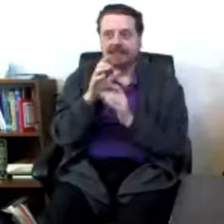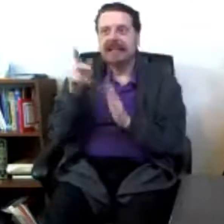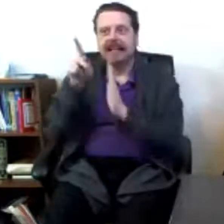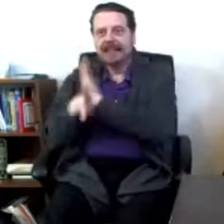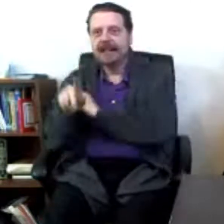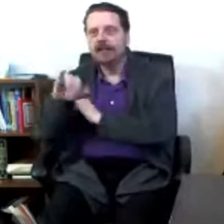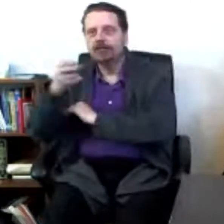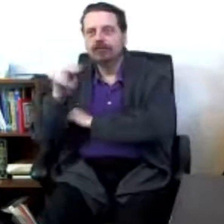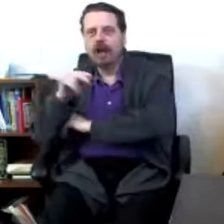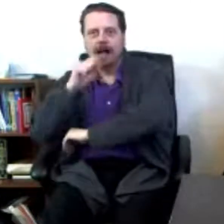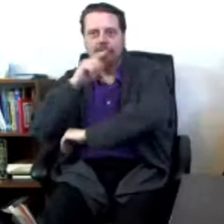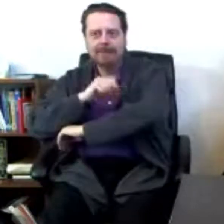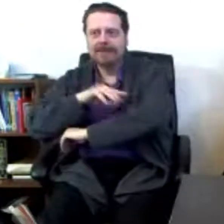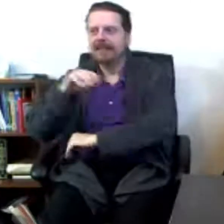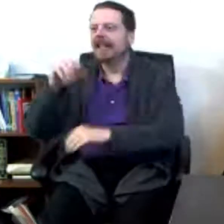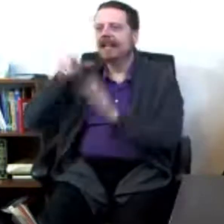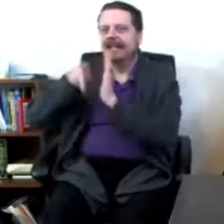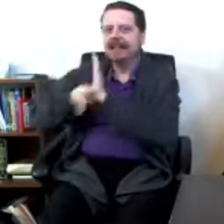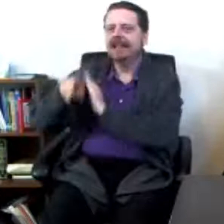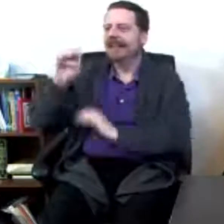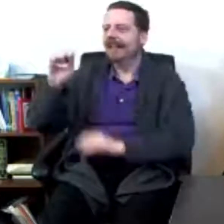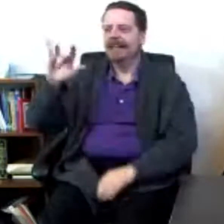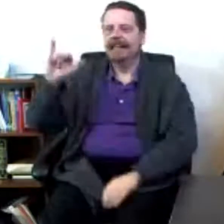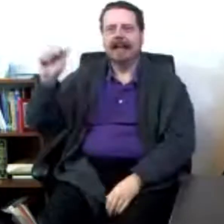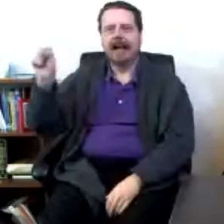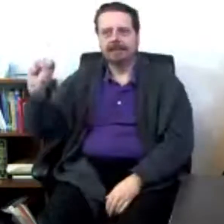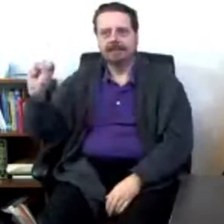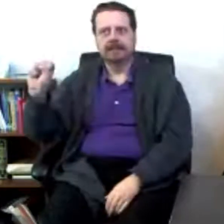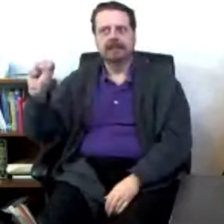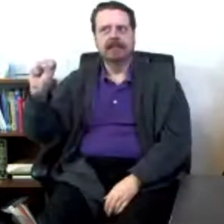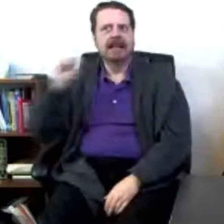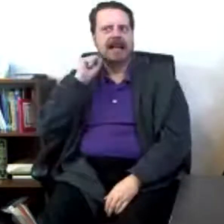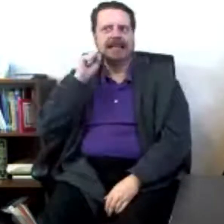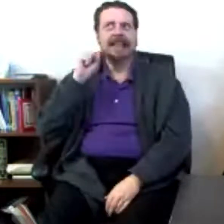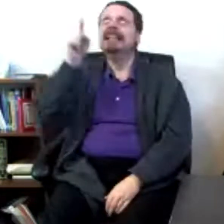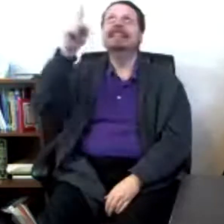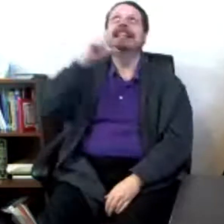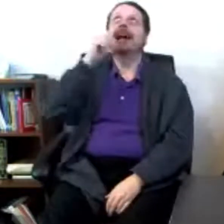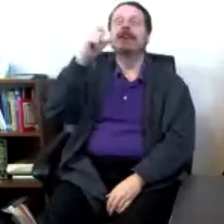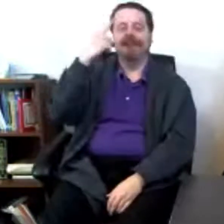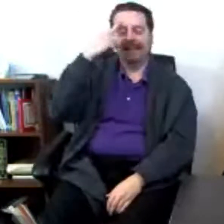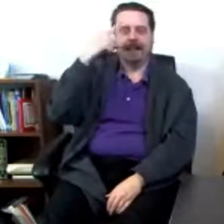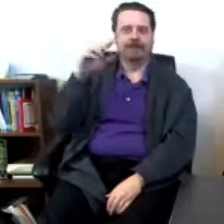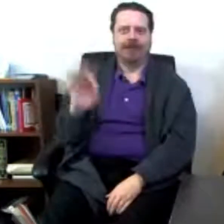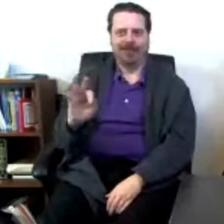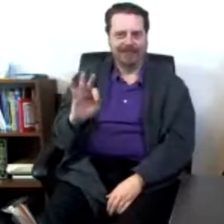Baptist, killing Elias is not going to be taken easy by God.